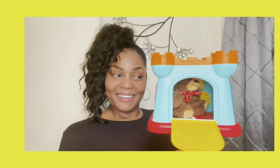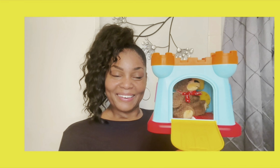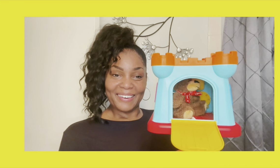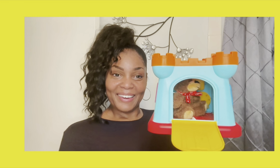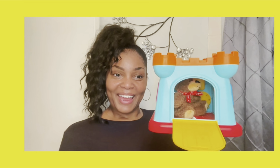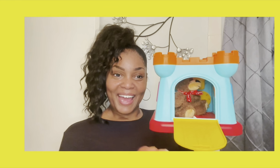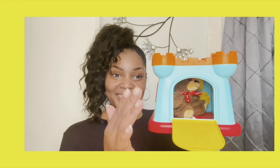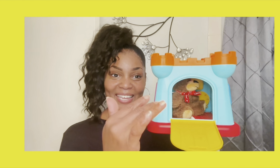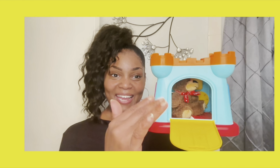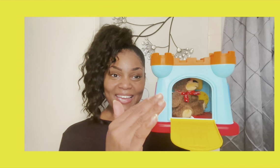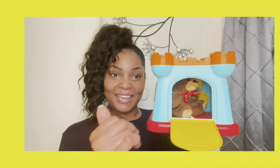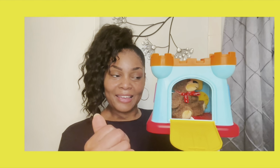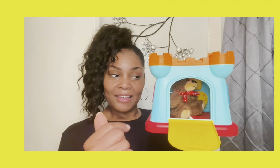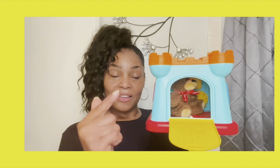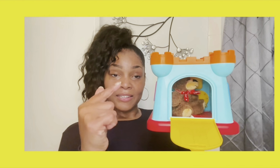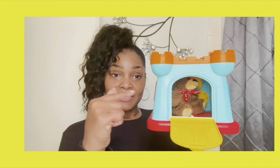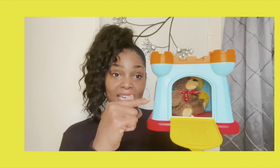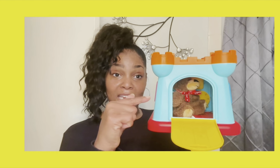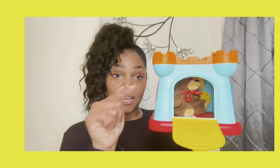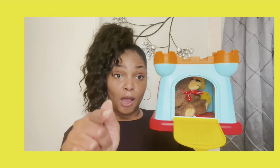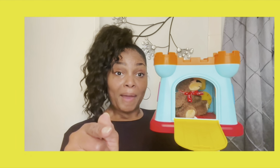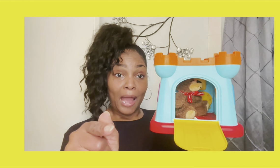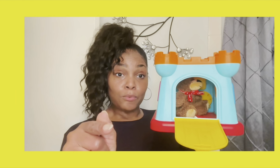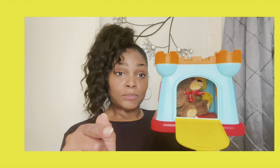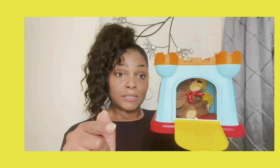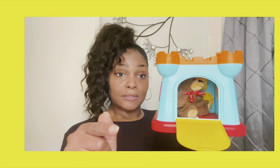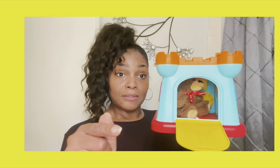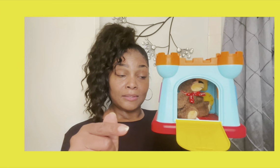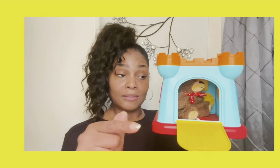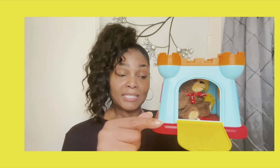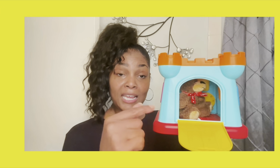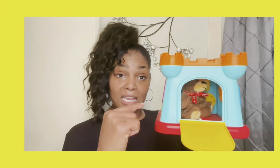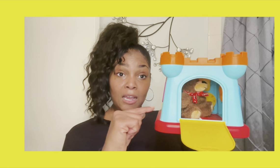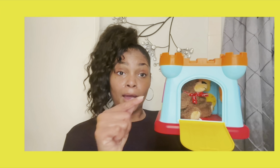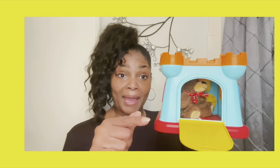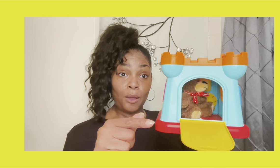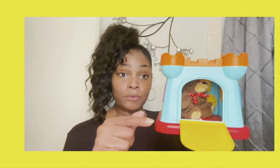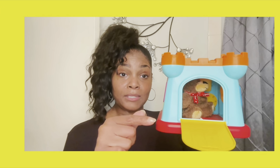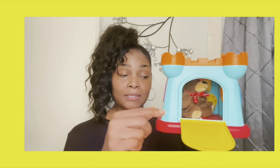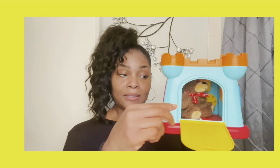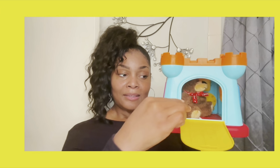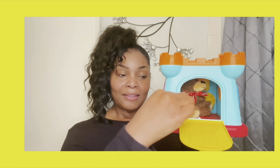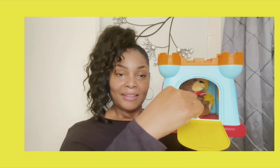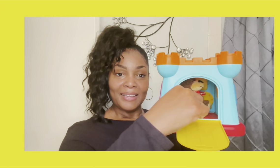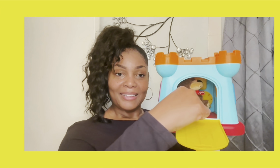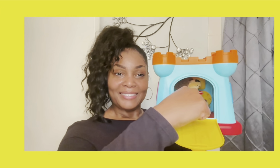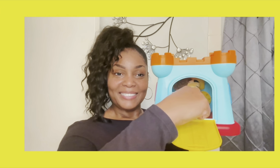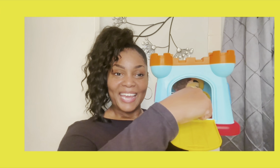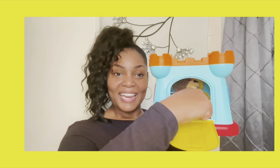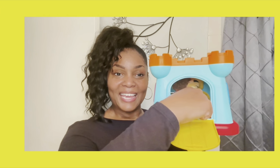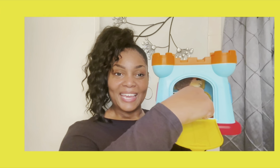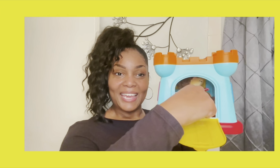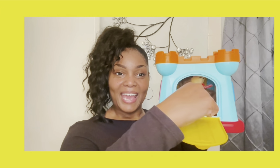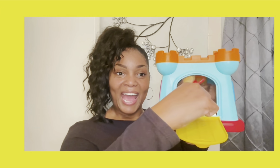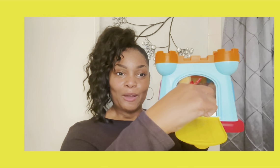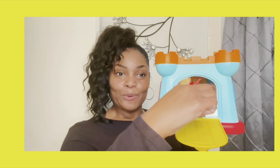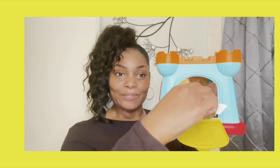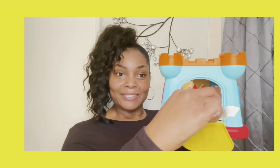Open. Hi, Teddy. Teddy, come out. Teddy, come out.